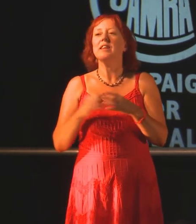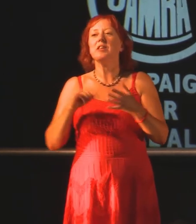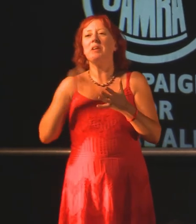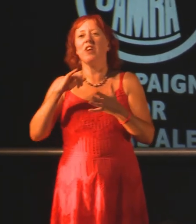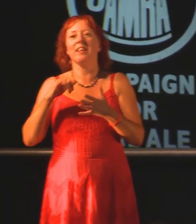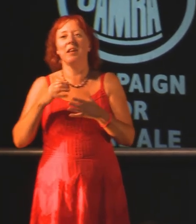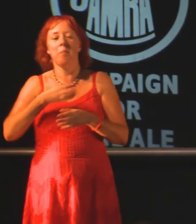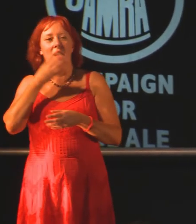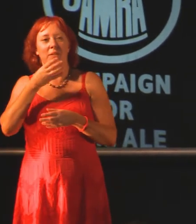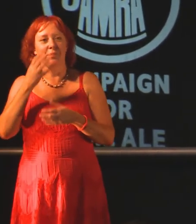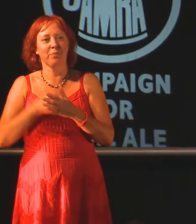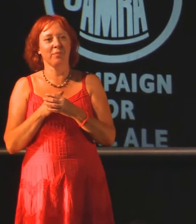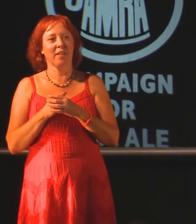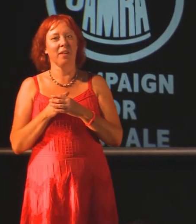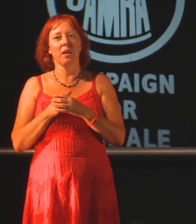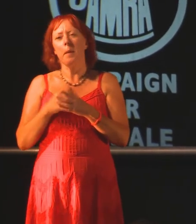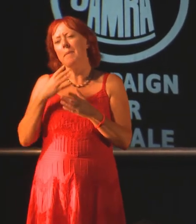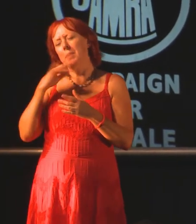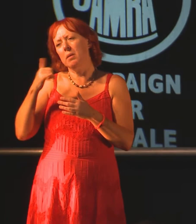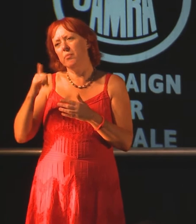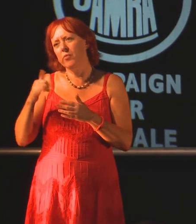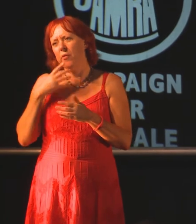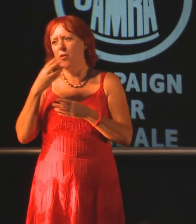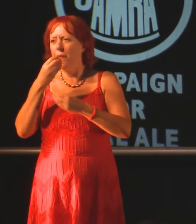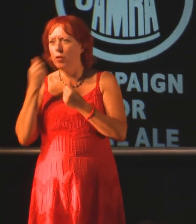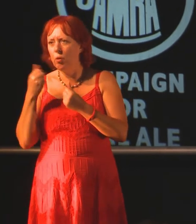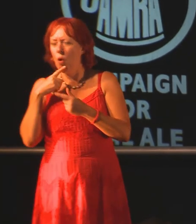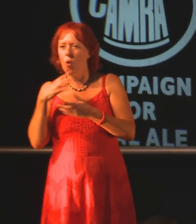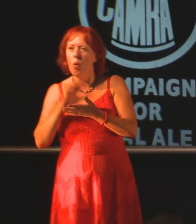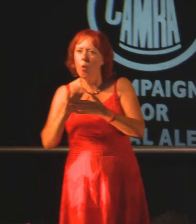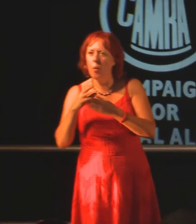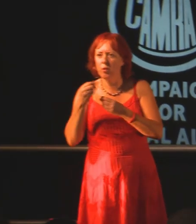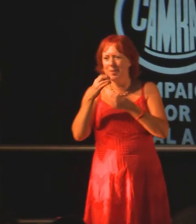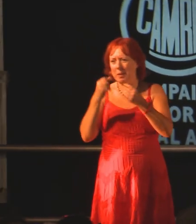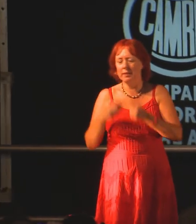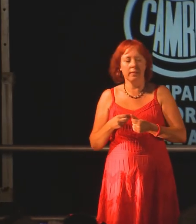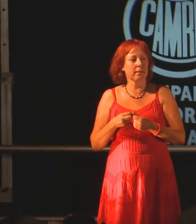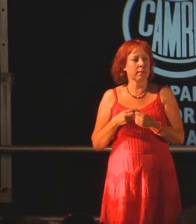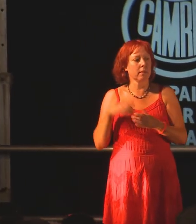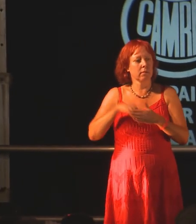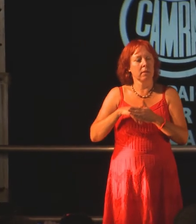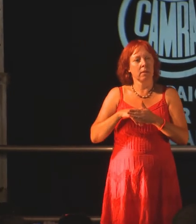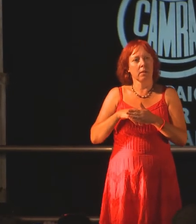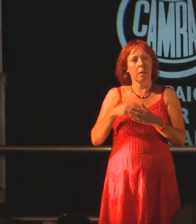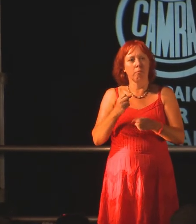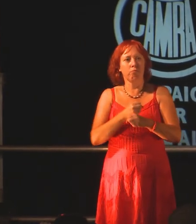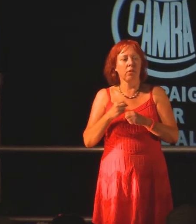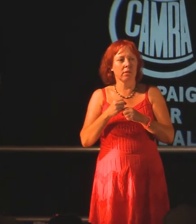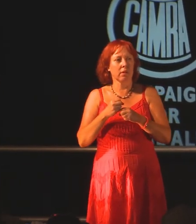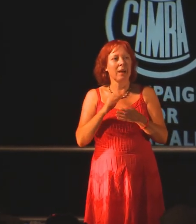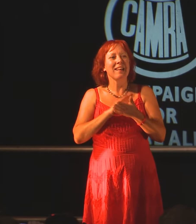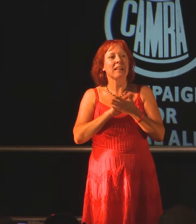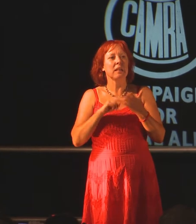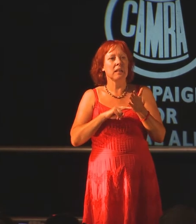Speciality beers. Beers which may be brewed with fruit or herbs or spices. The bronze goes to